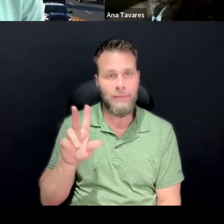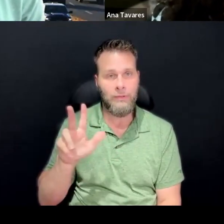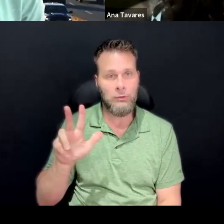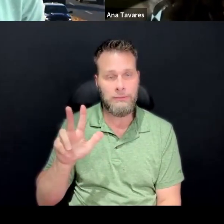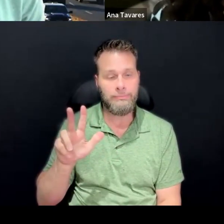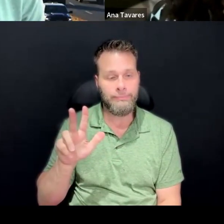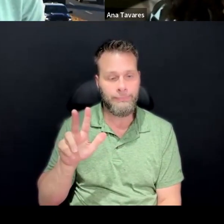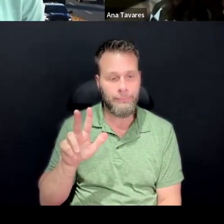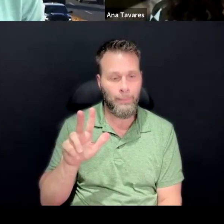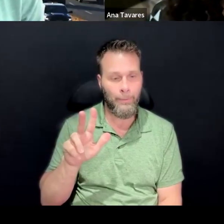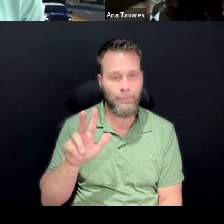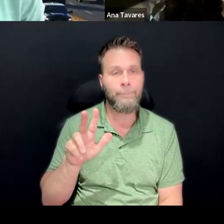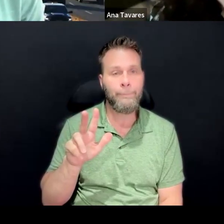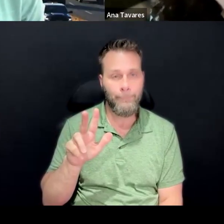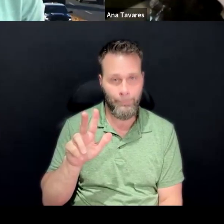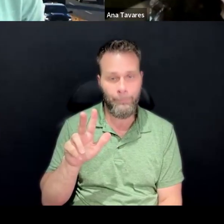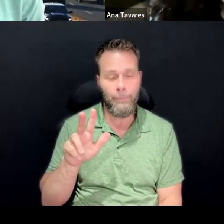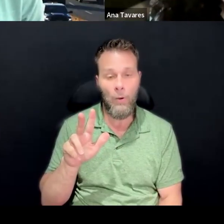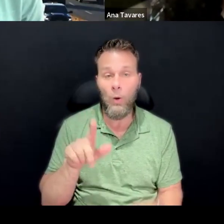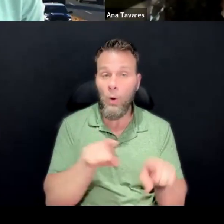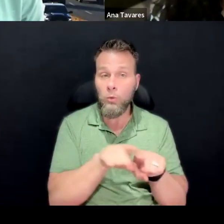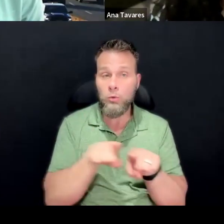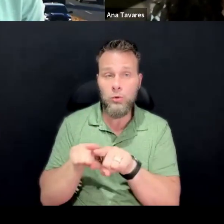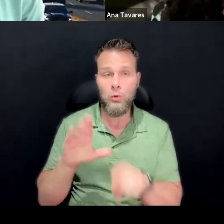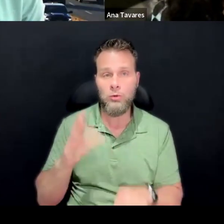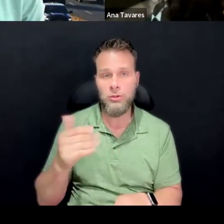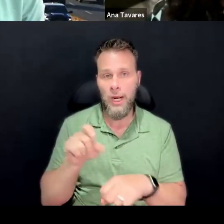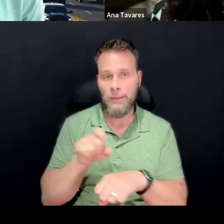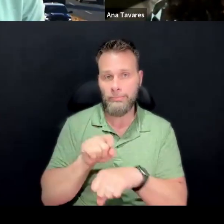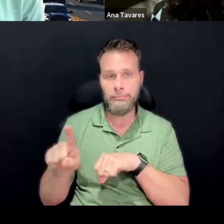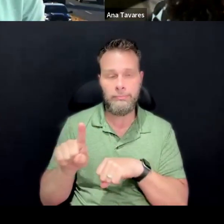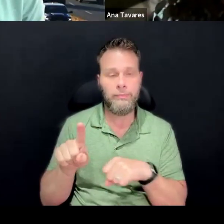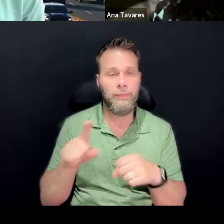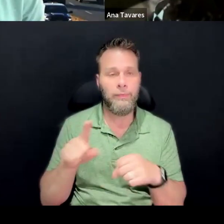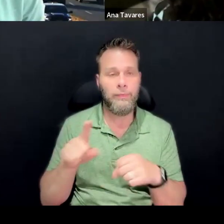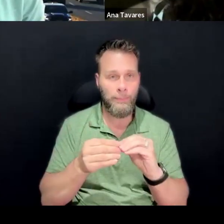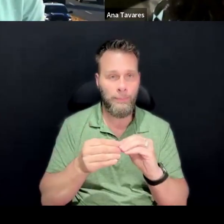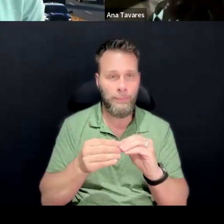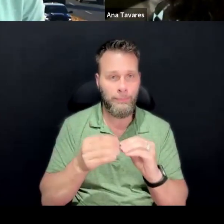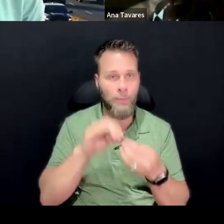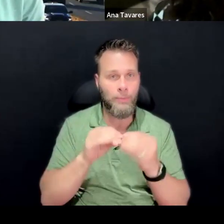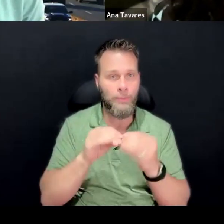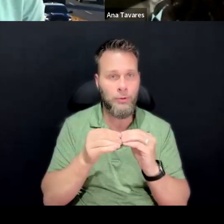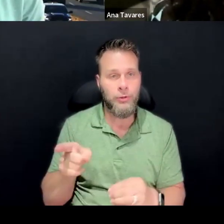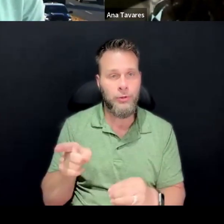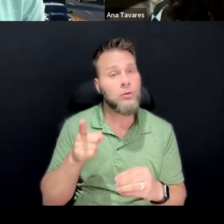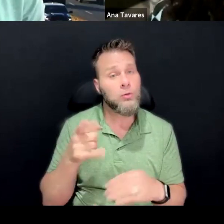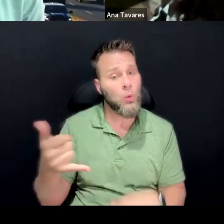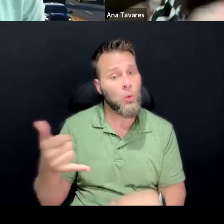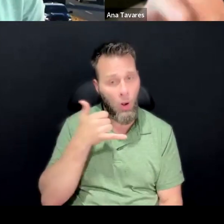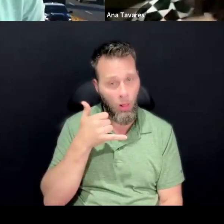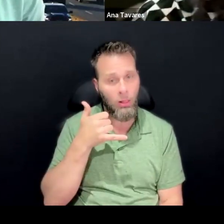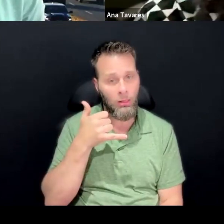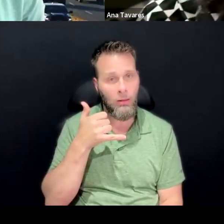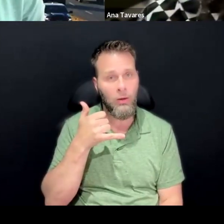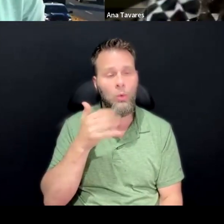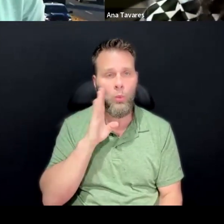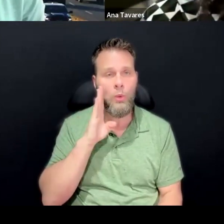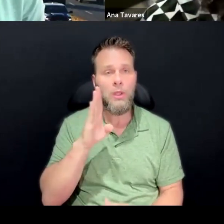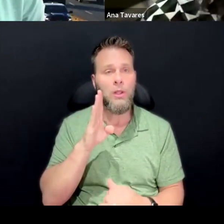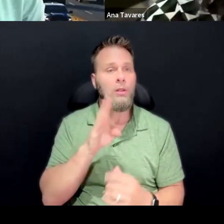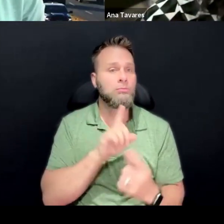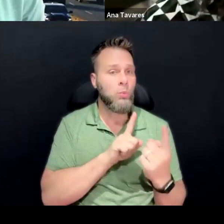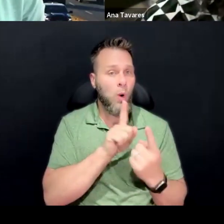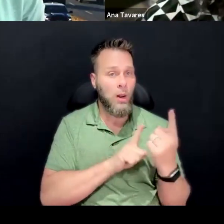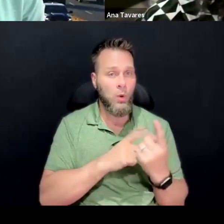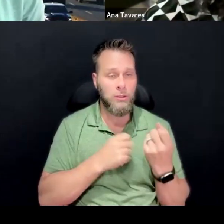617-635-8873. And it's also in the chat for you. Please give us a call and we will give you one-on-one support with the